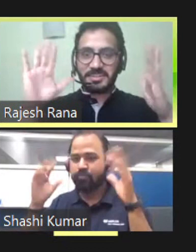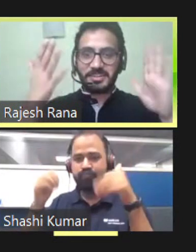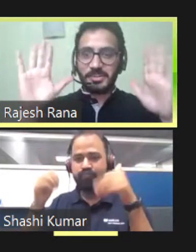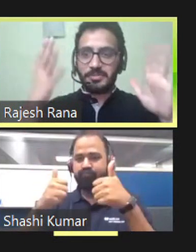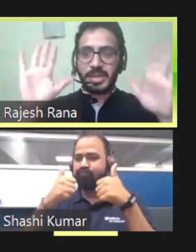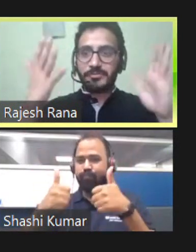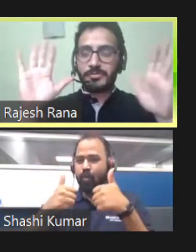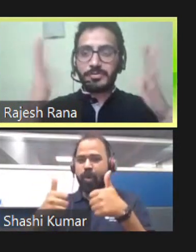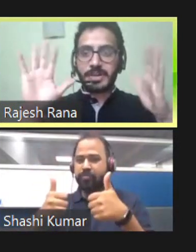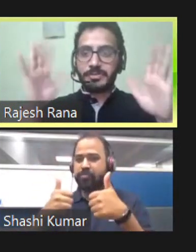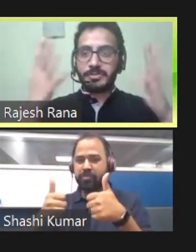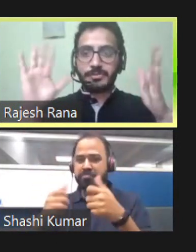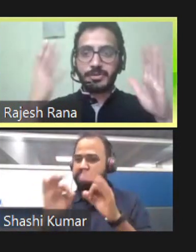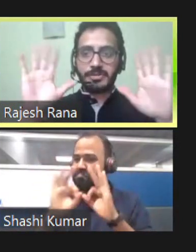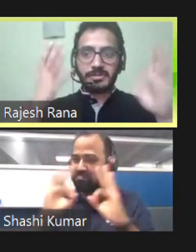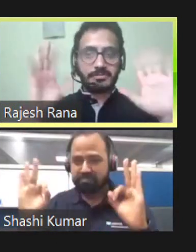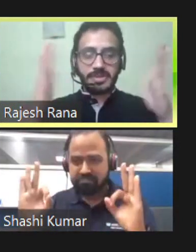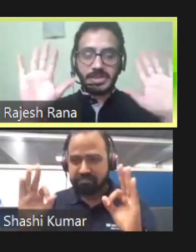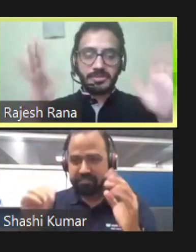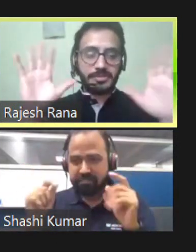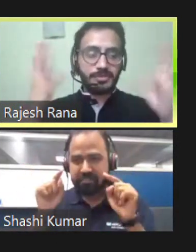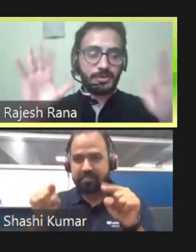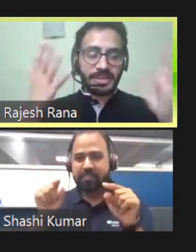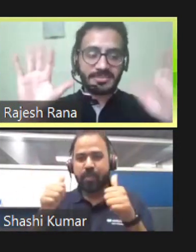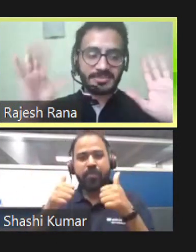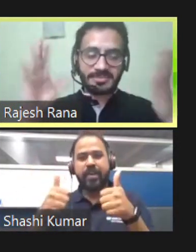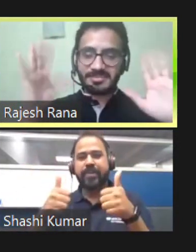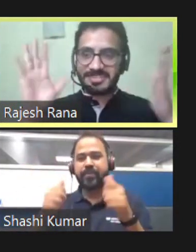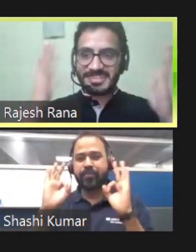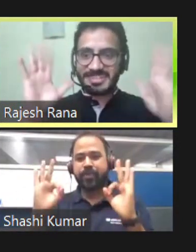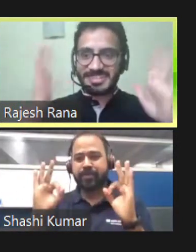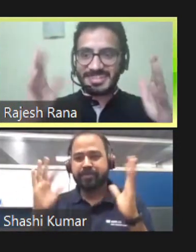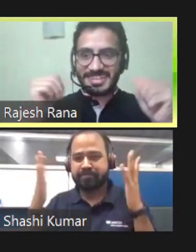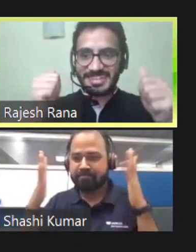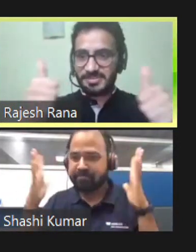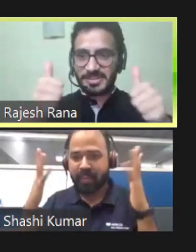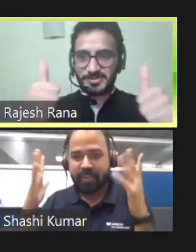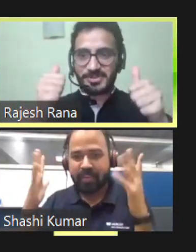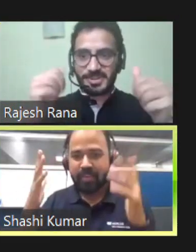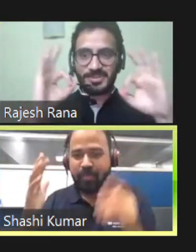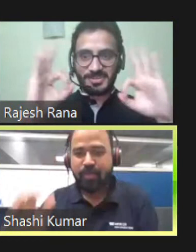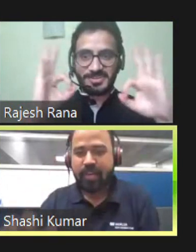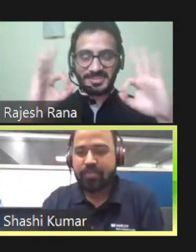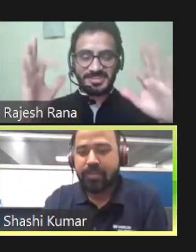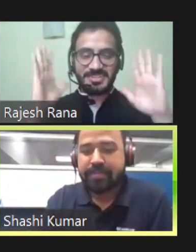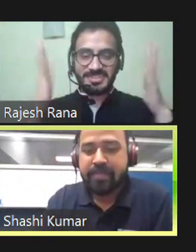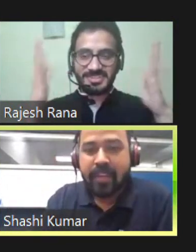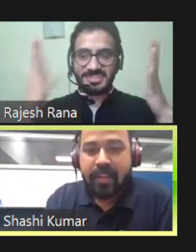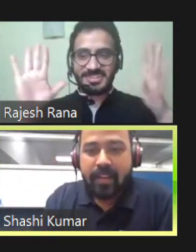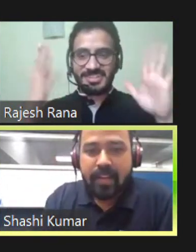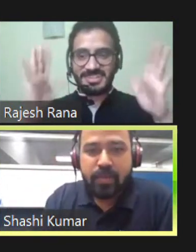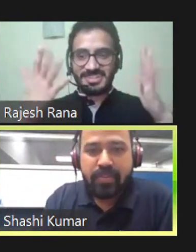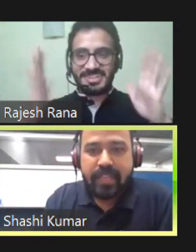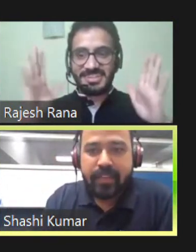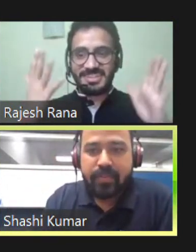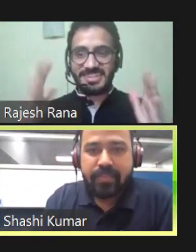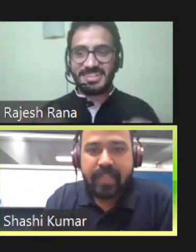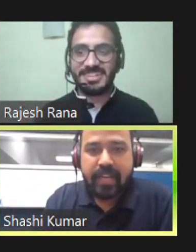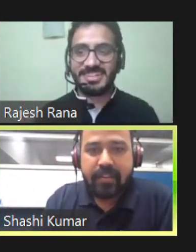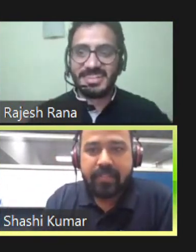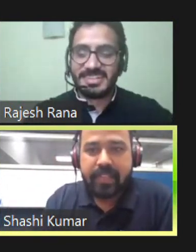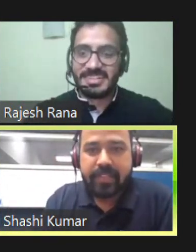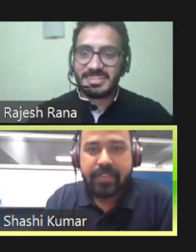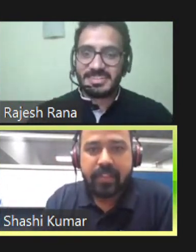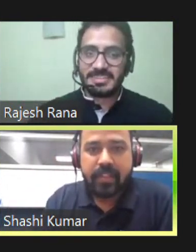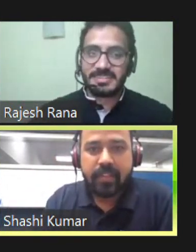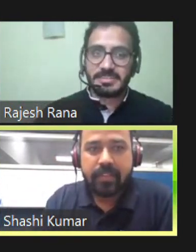clapping. We have very wonderful audience. Wonderful. Let's move ahead. What we